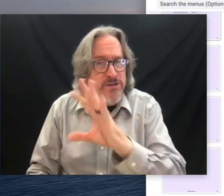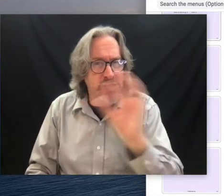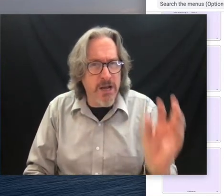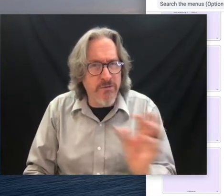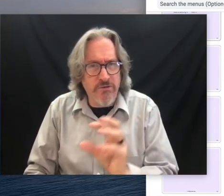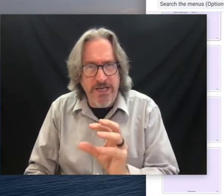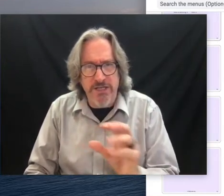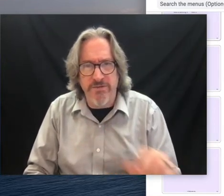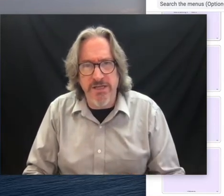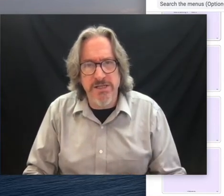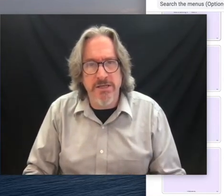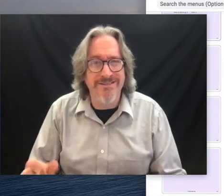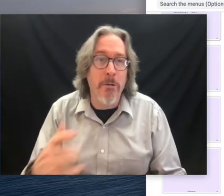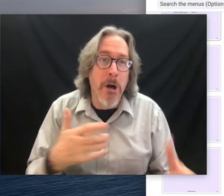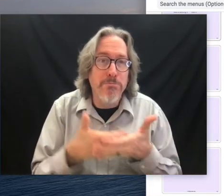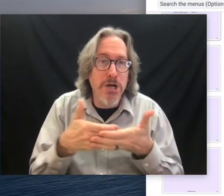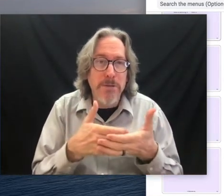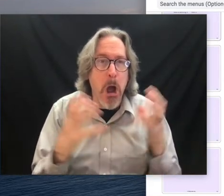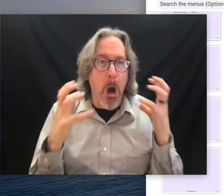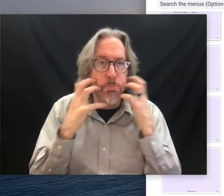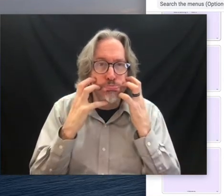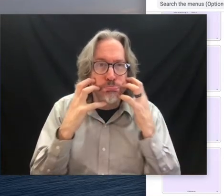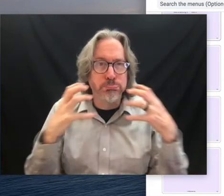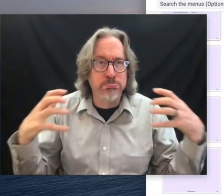And there's a couple for each of these.